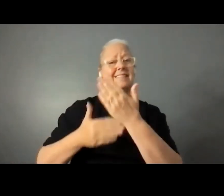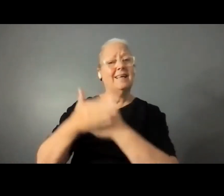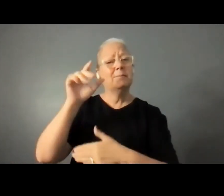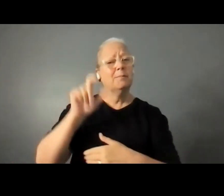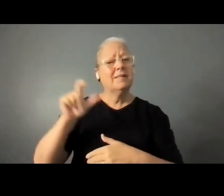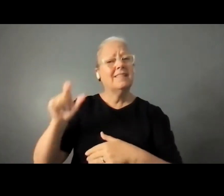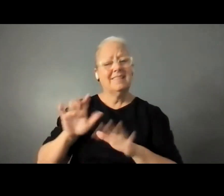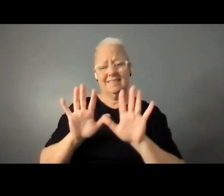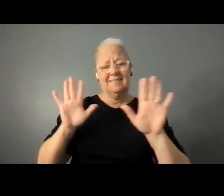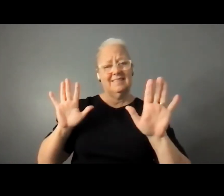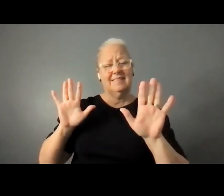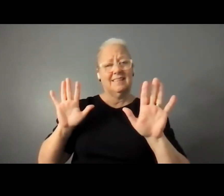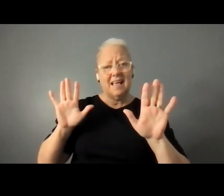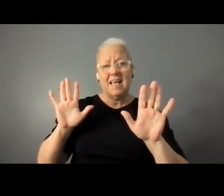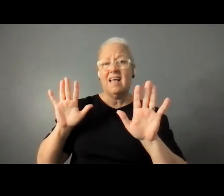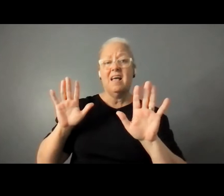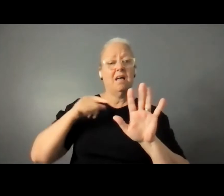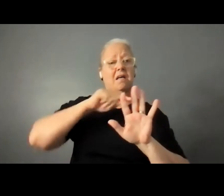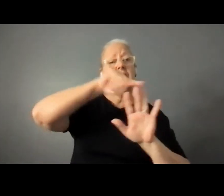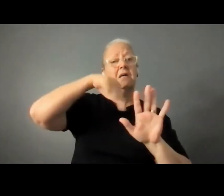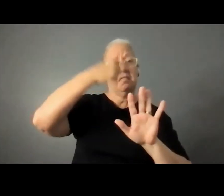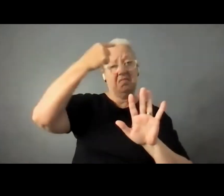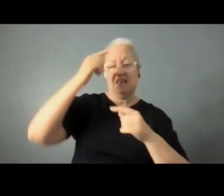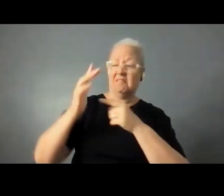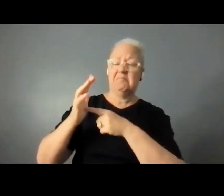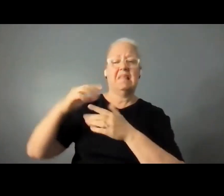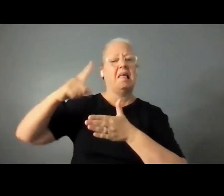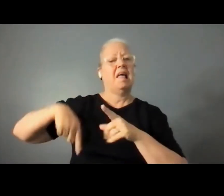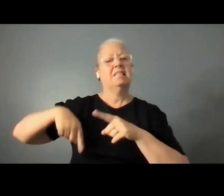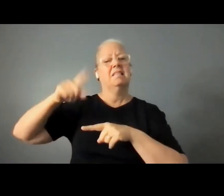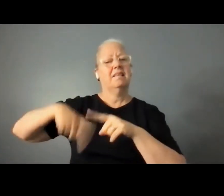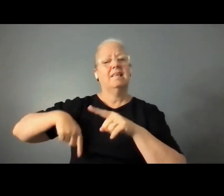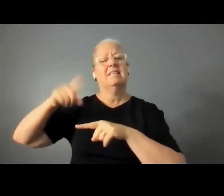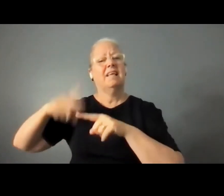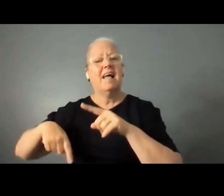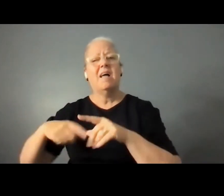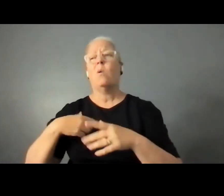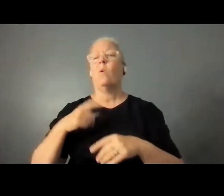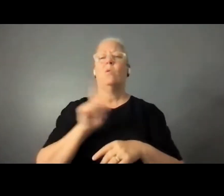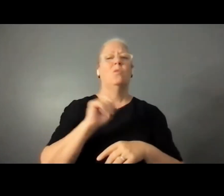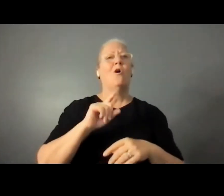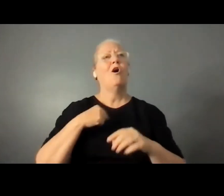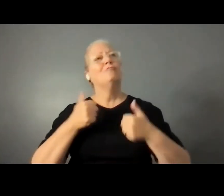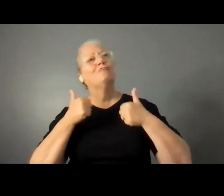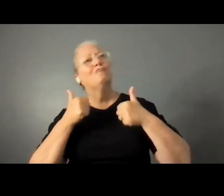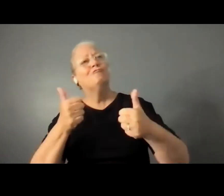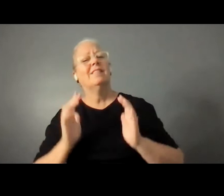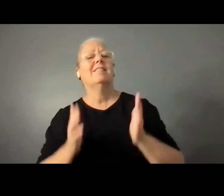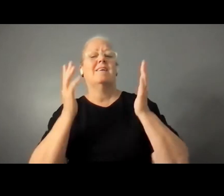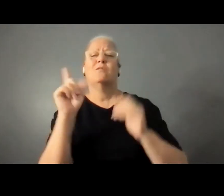we can't do anything or we can't be the great. So I guess that's